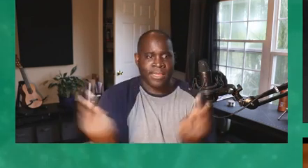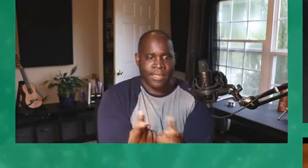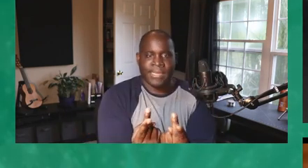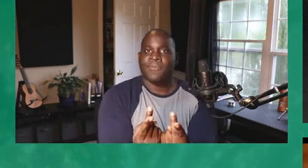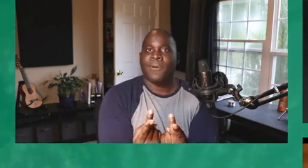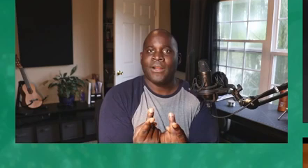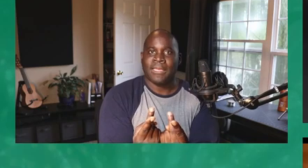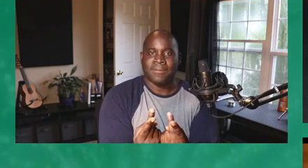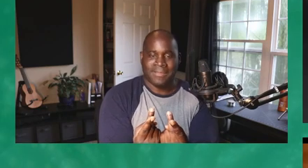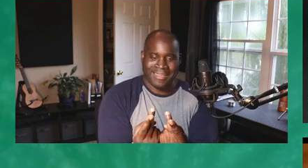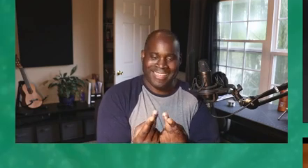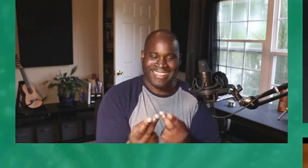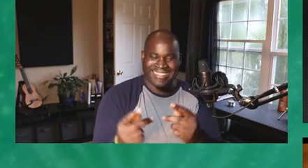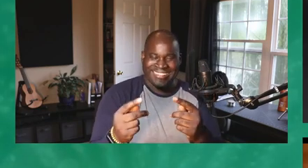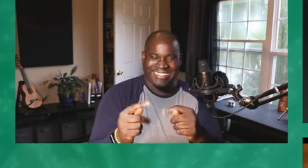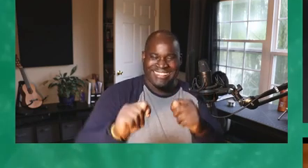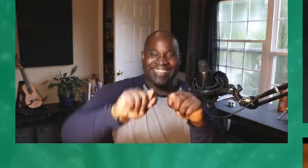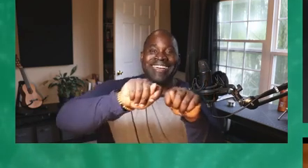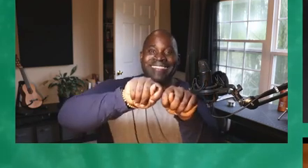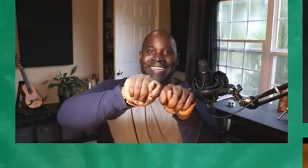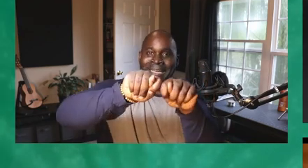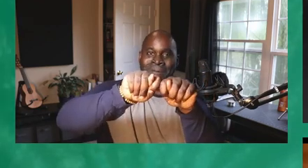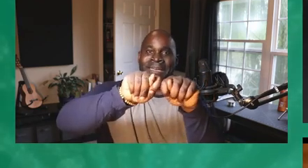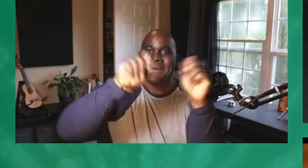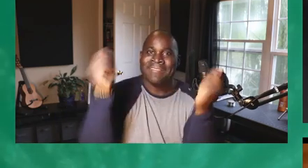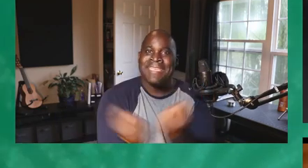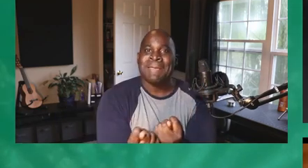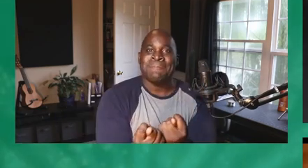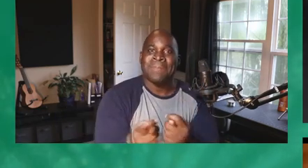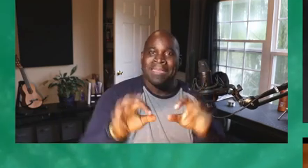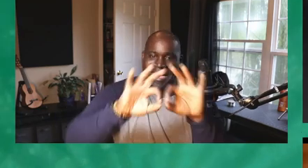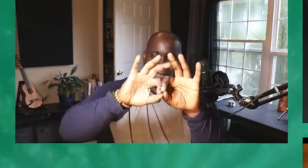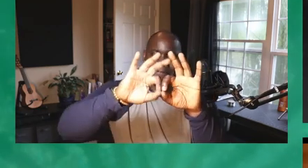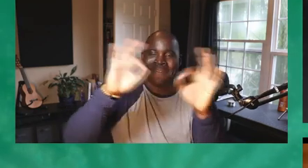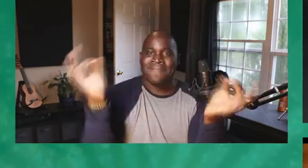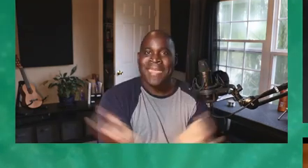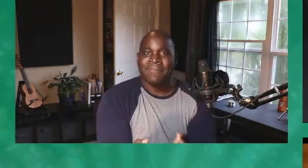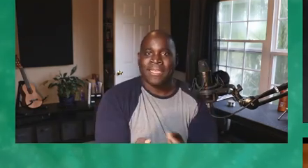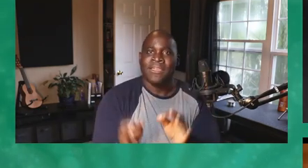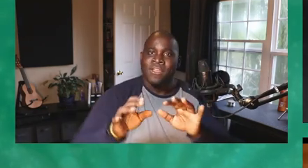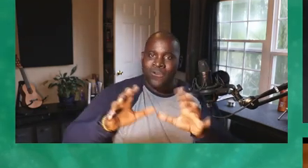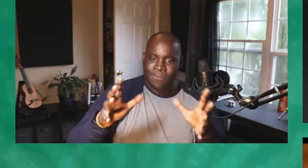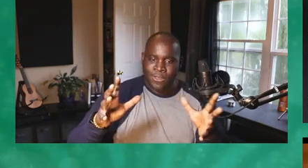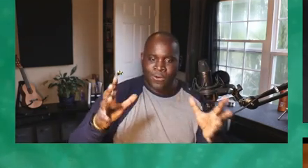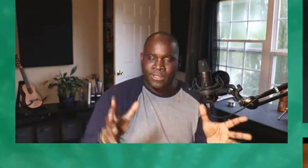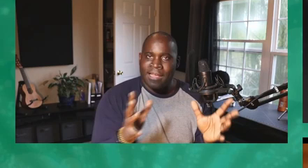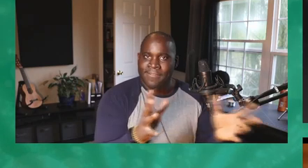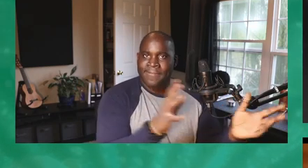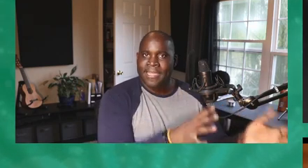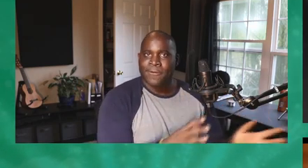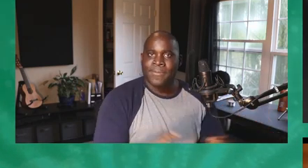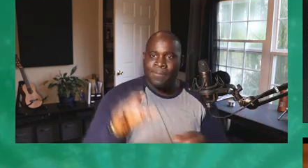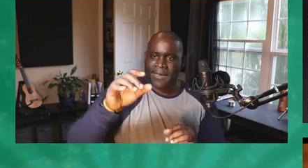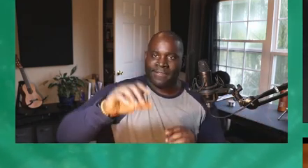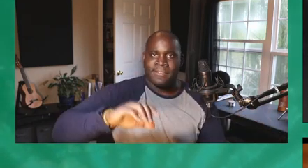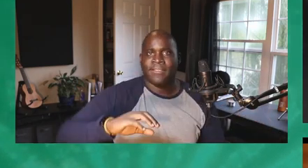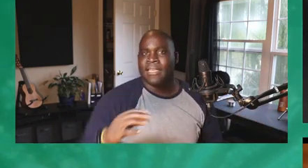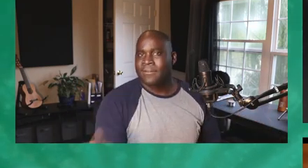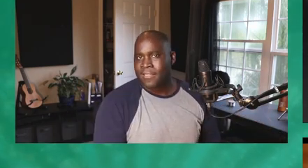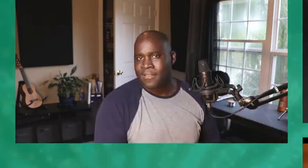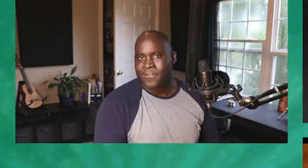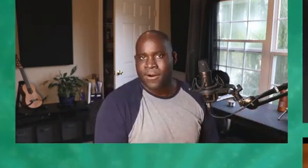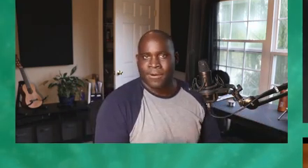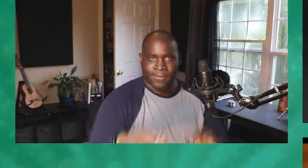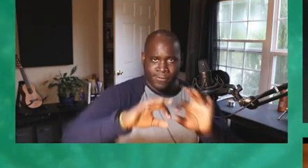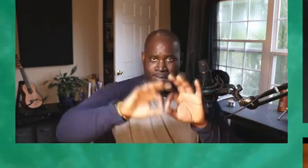the group sign, it becomes party. T, team. F, family. You're classifying groups based on the